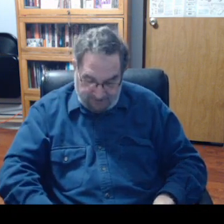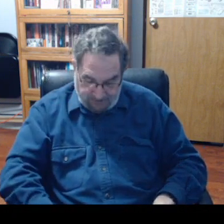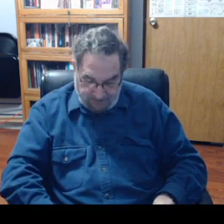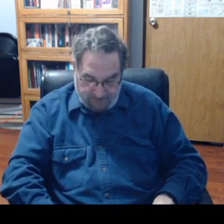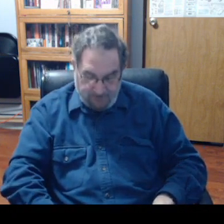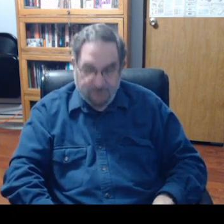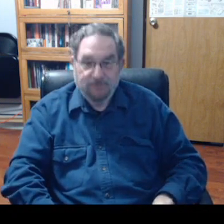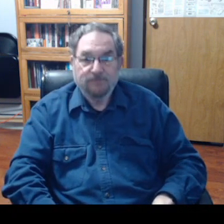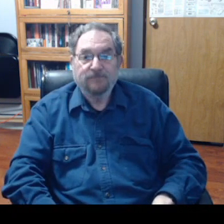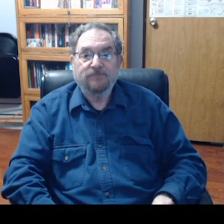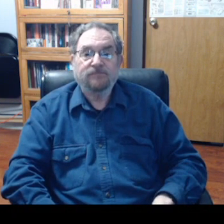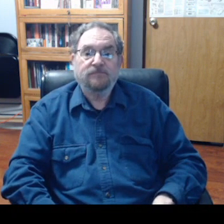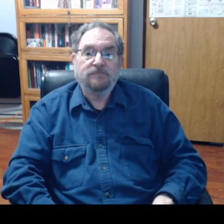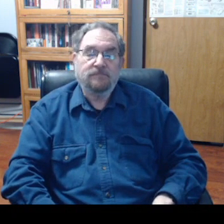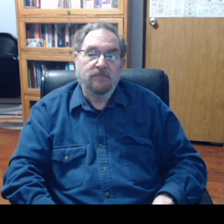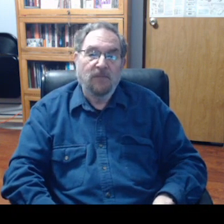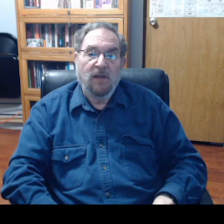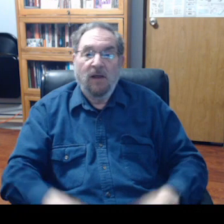bride.